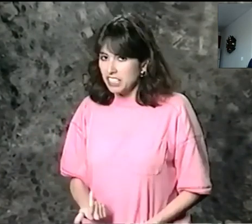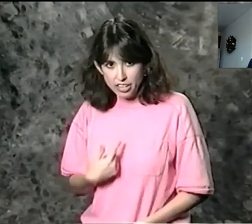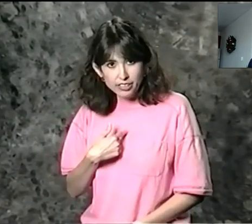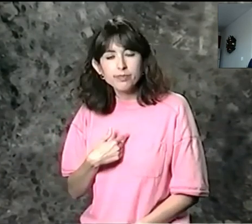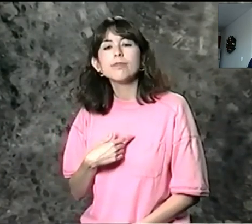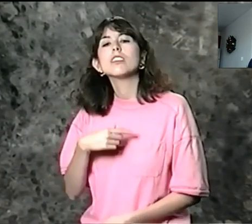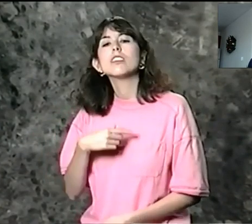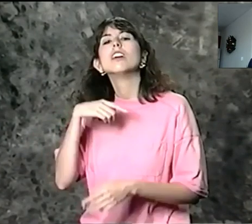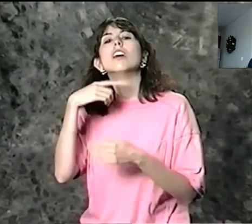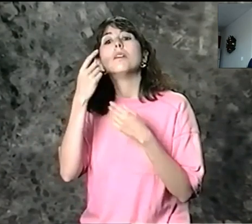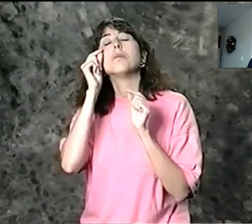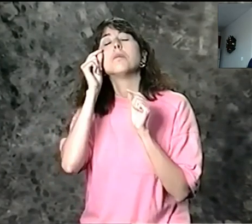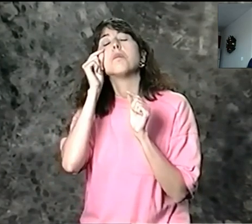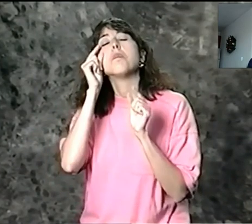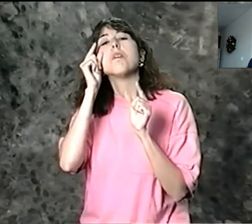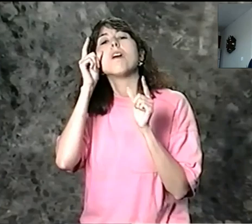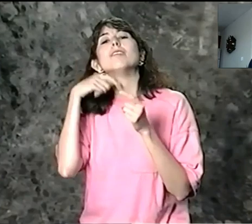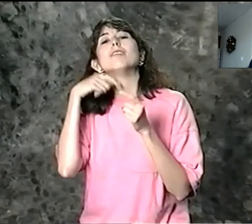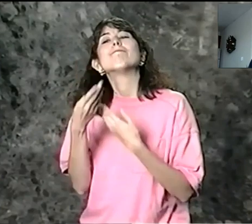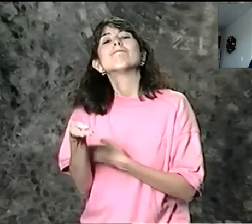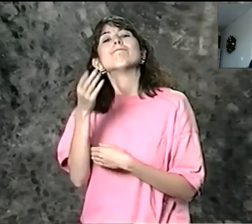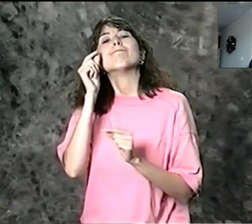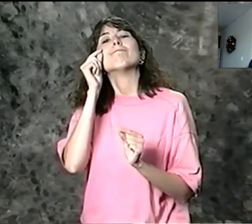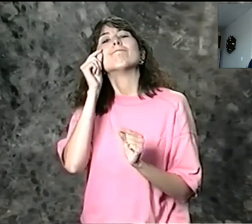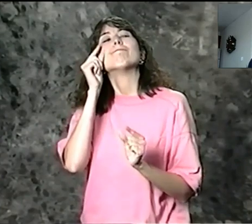And one person was saying they just could not sleep all night.